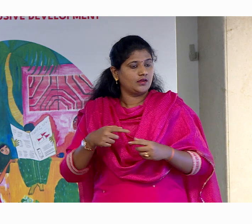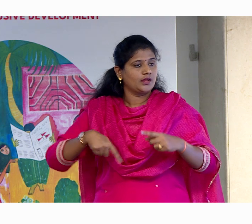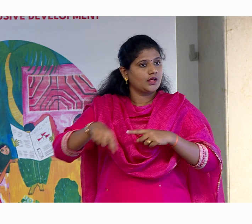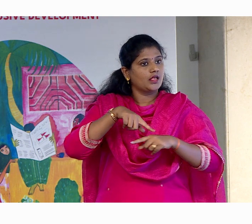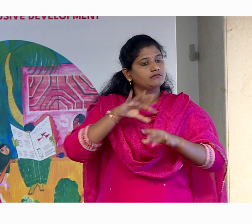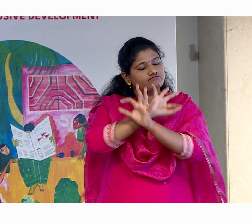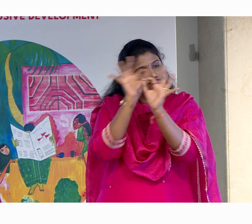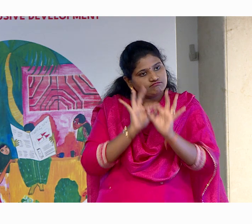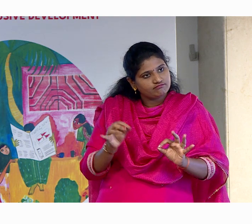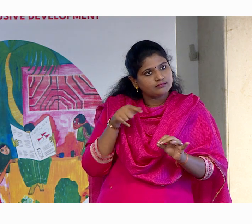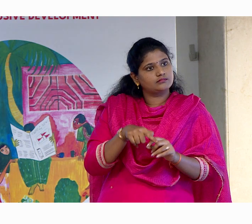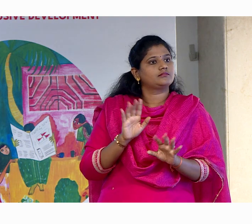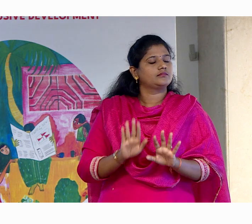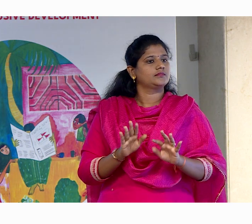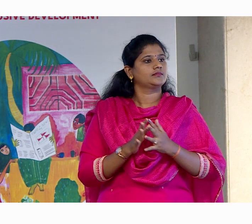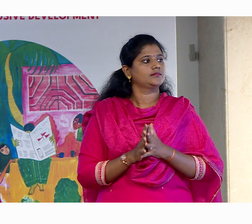already know?